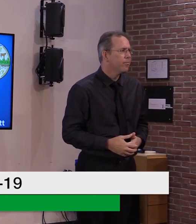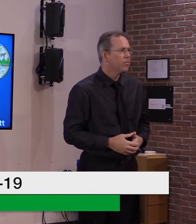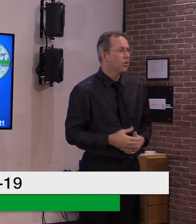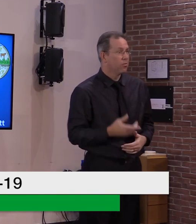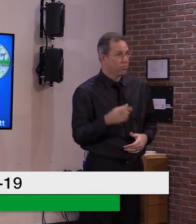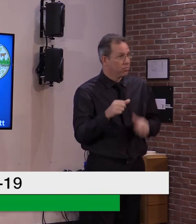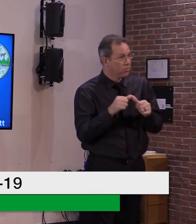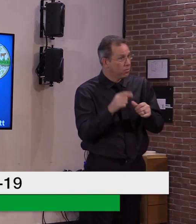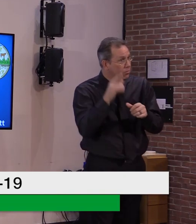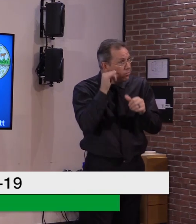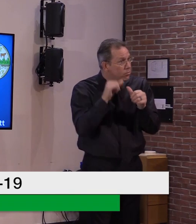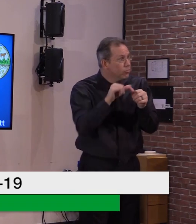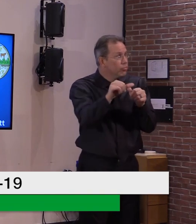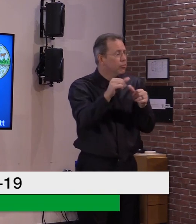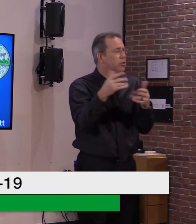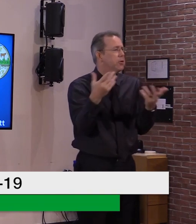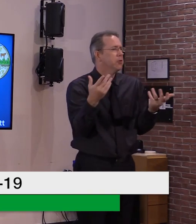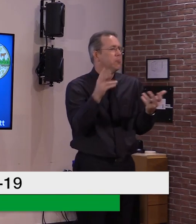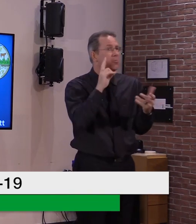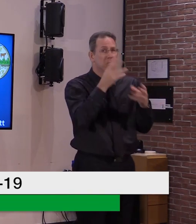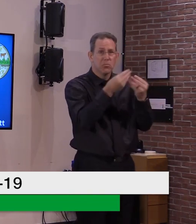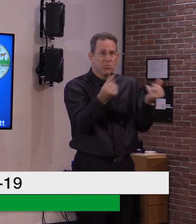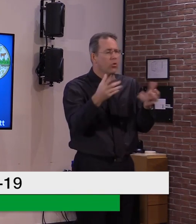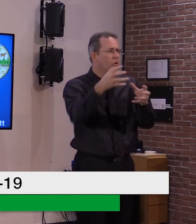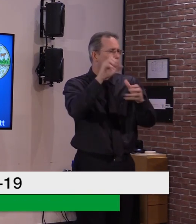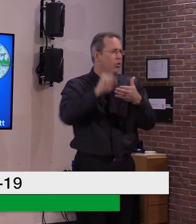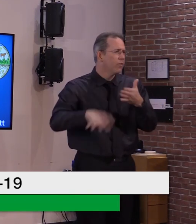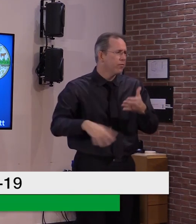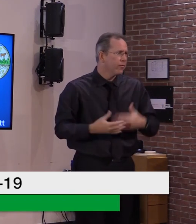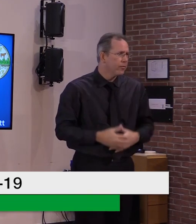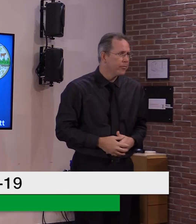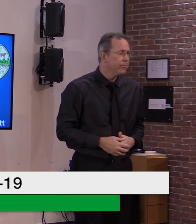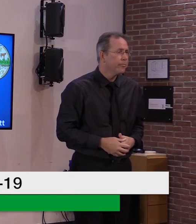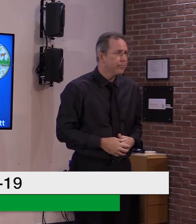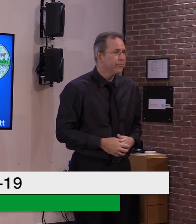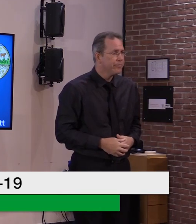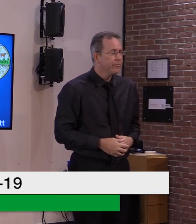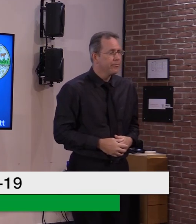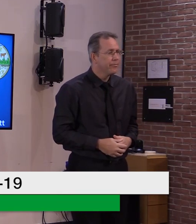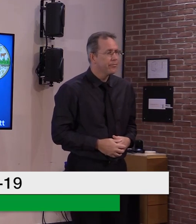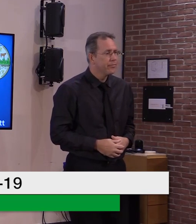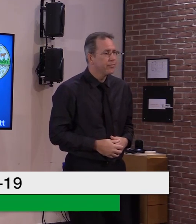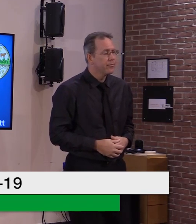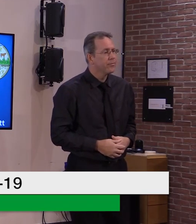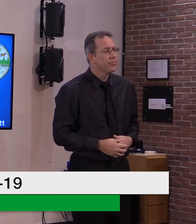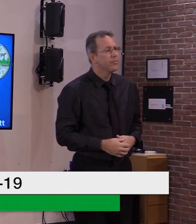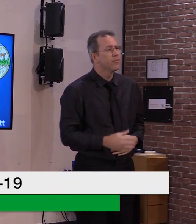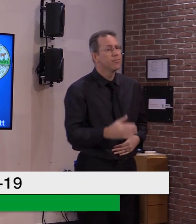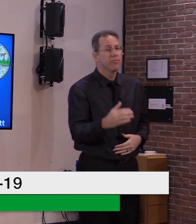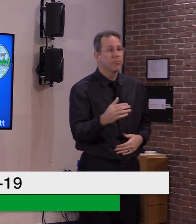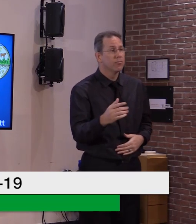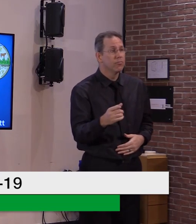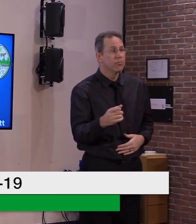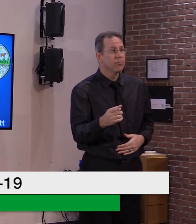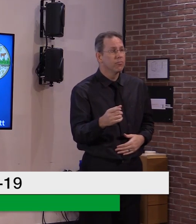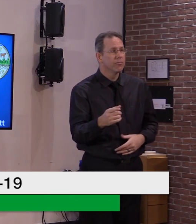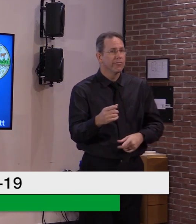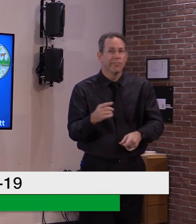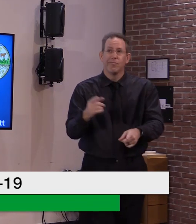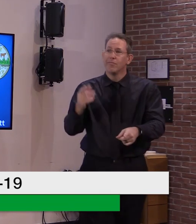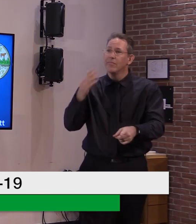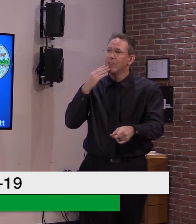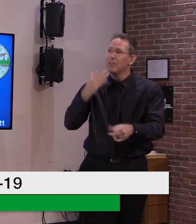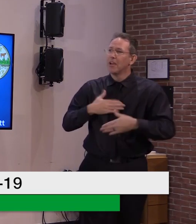um electronic signs all right we're going to move to will thank you happy holidays yeah thank you greg